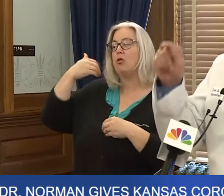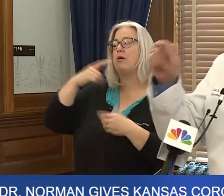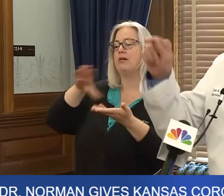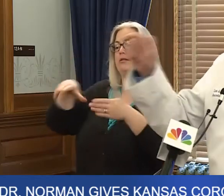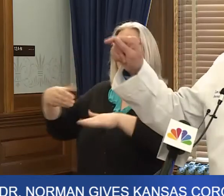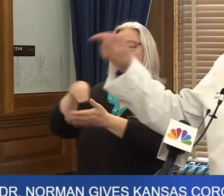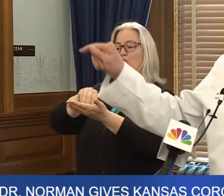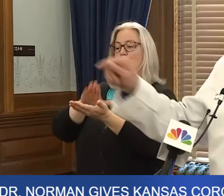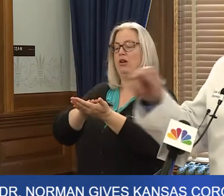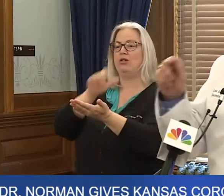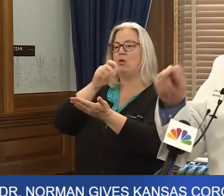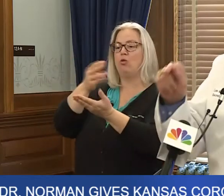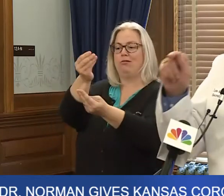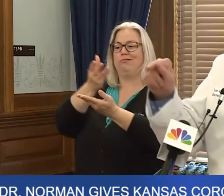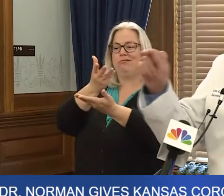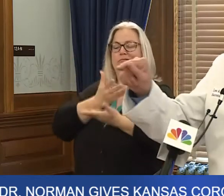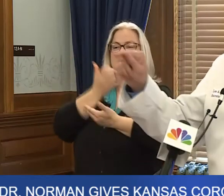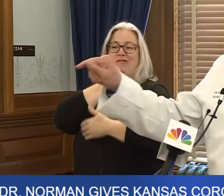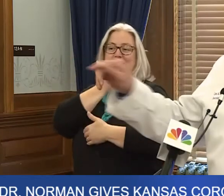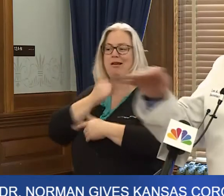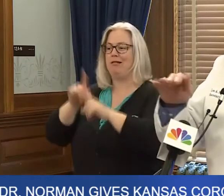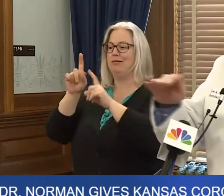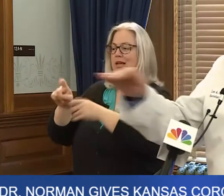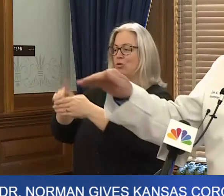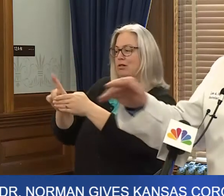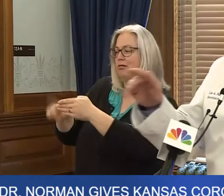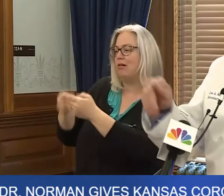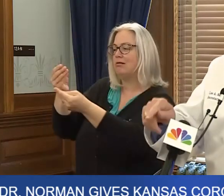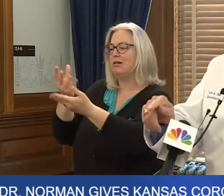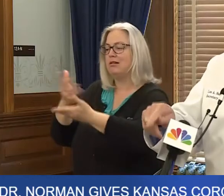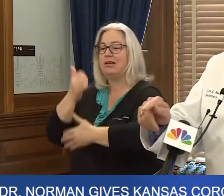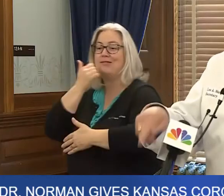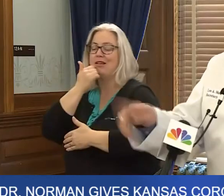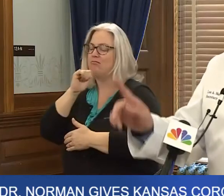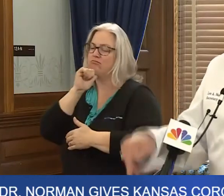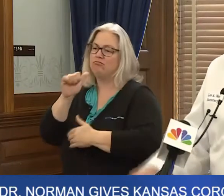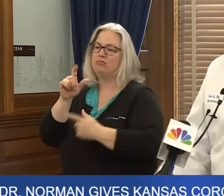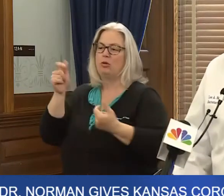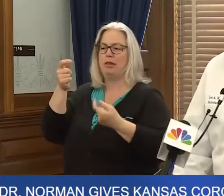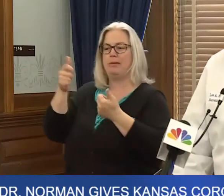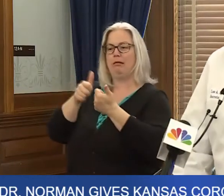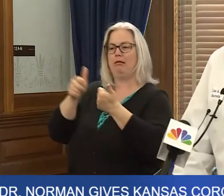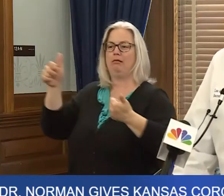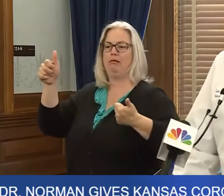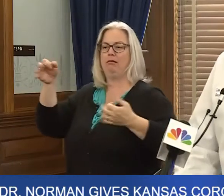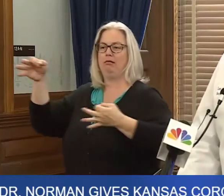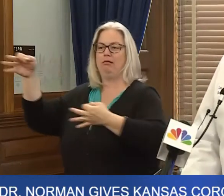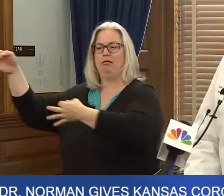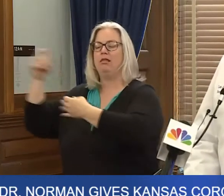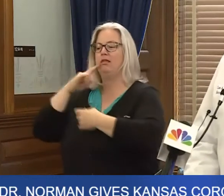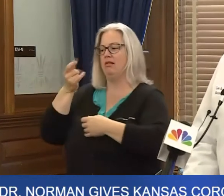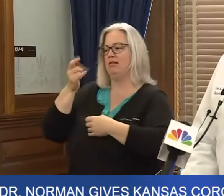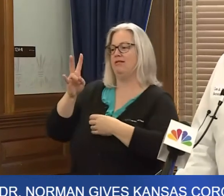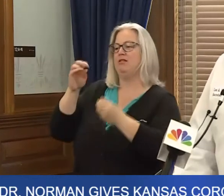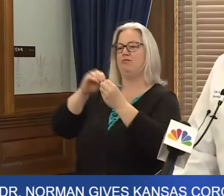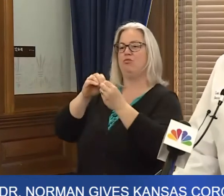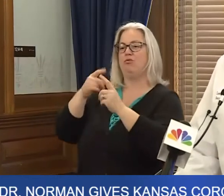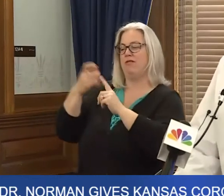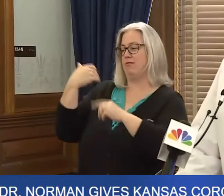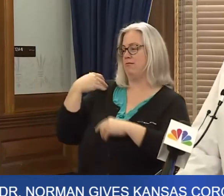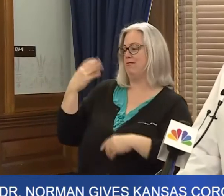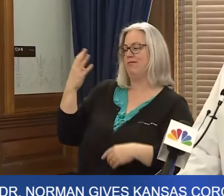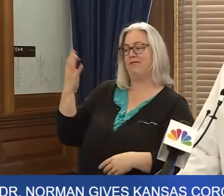death records don't come in every day, test results don't come in every day in a linear fashion, and I think that the 17 we see recorded from